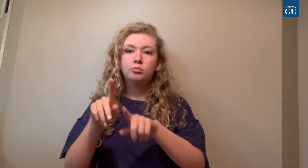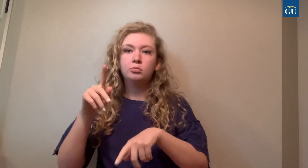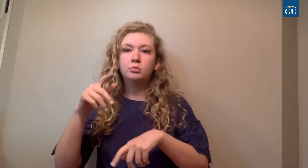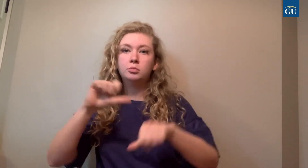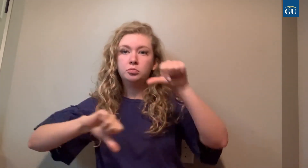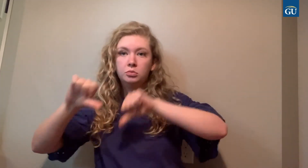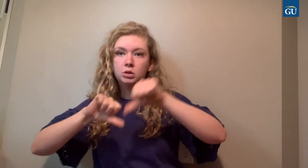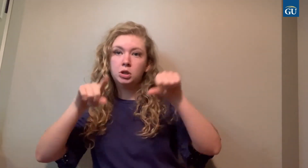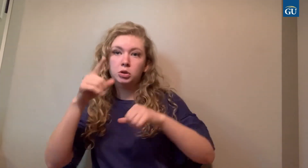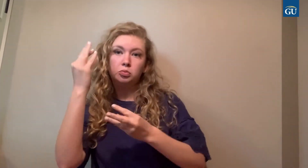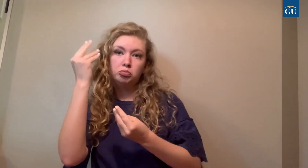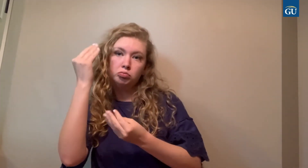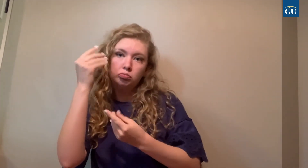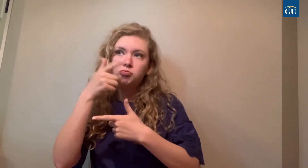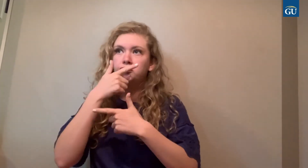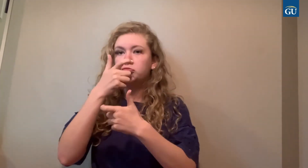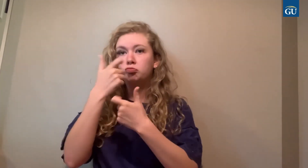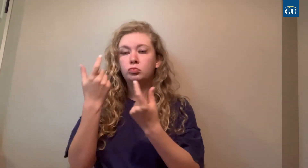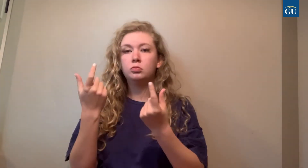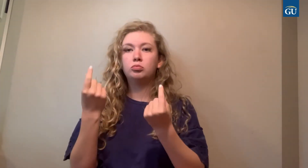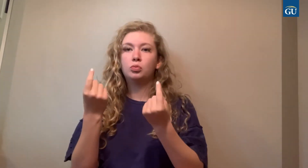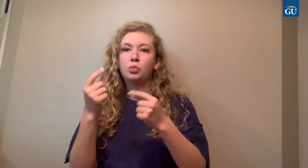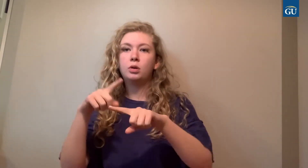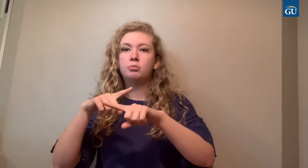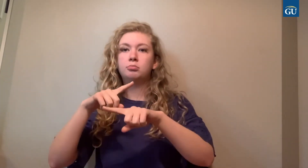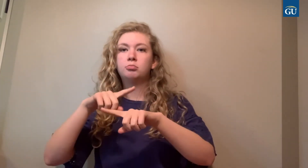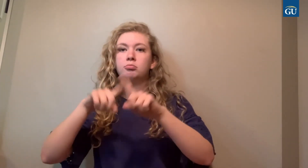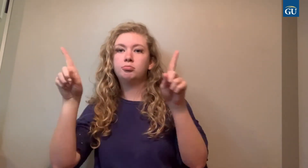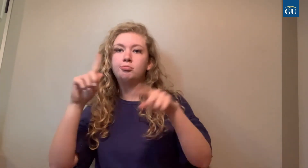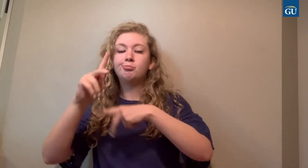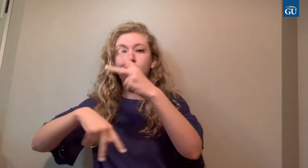Or, was there any other area of science that you wanted to do?